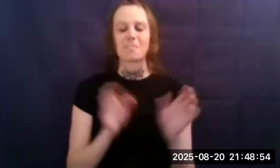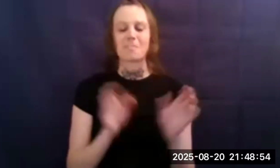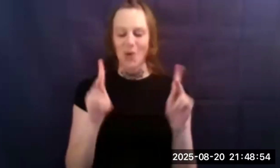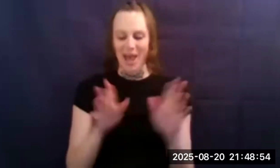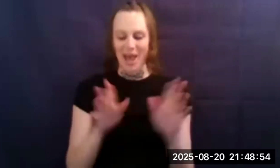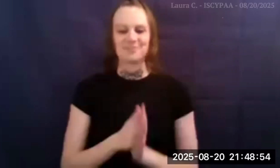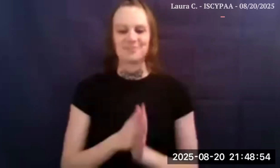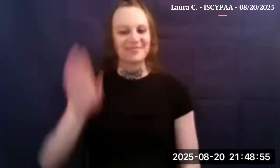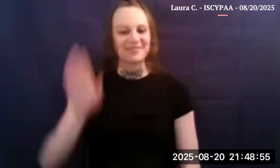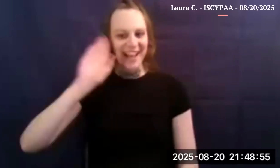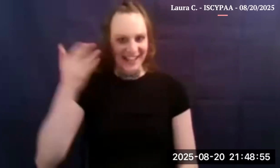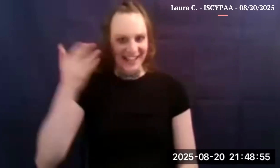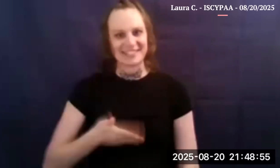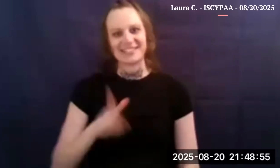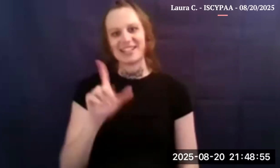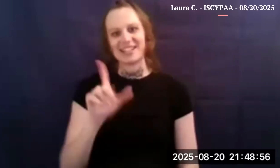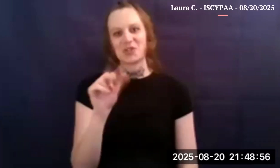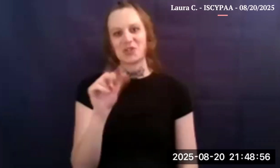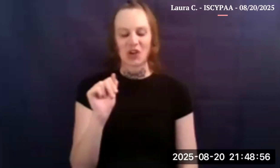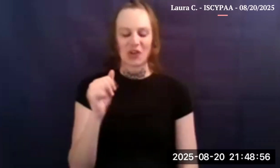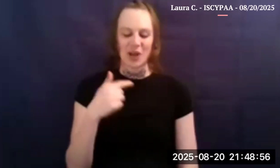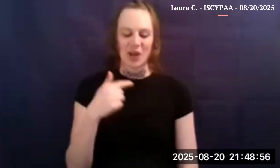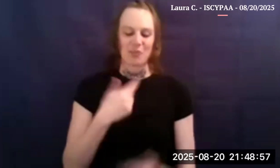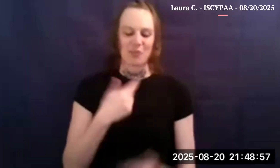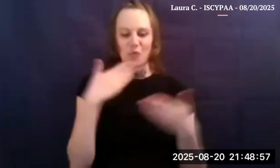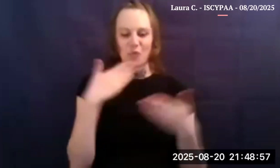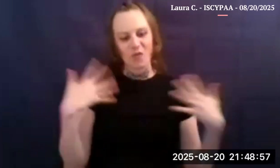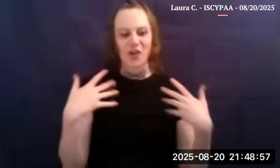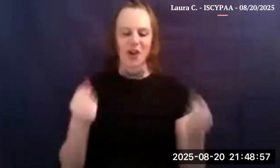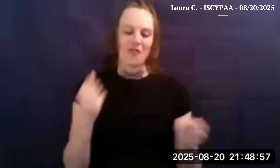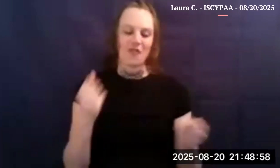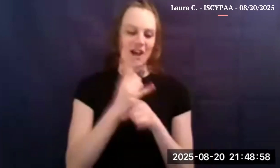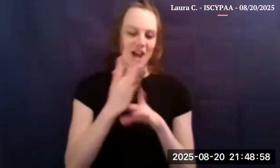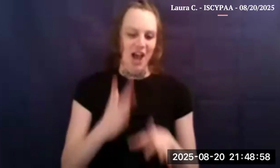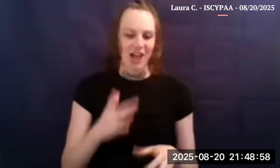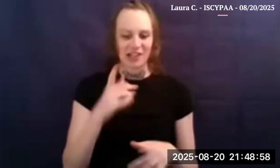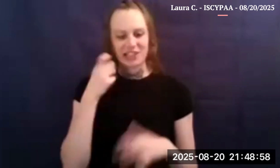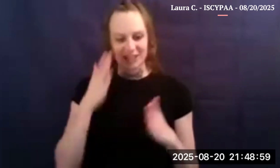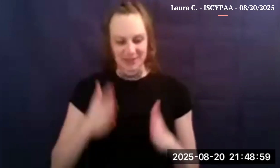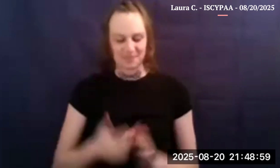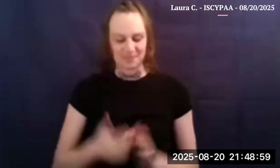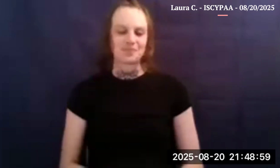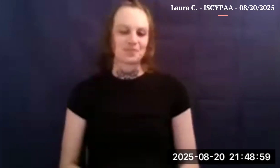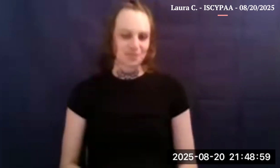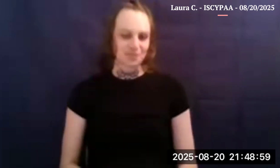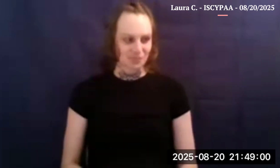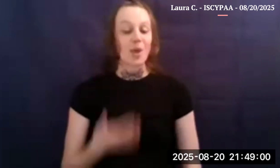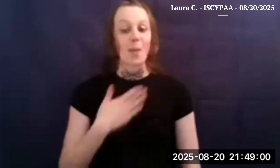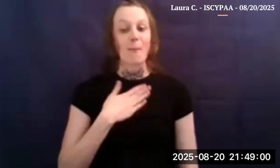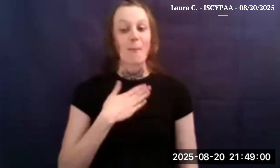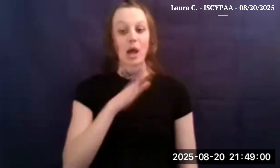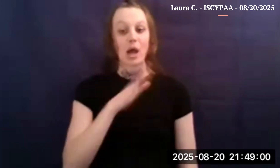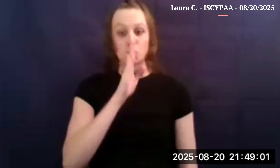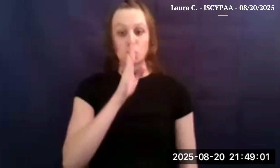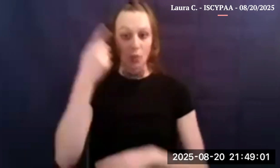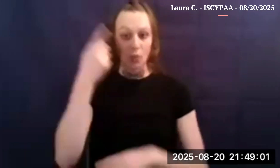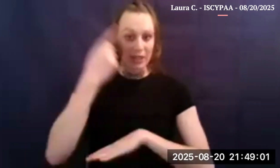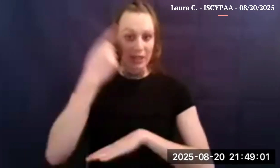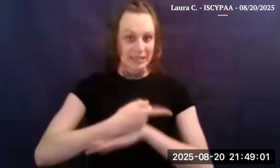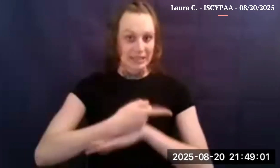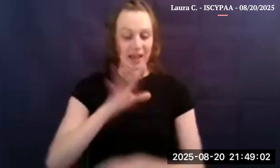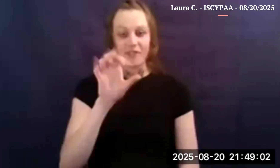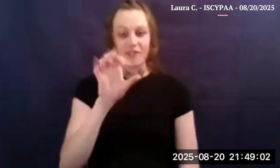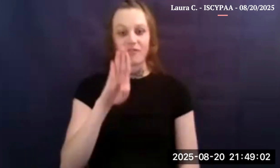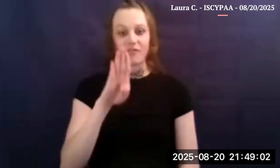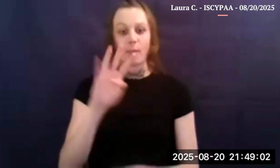Okay. Hi, I'm Laura. I'm a grateful recovering addict alcoholic. So my sobriety date is